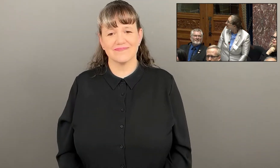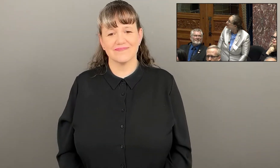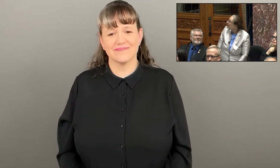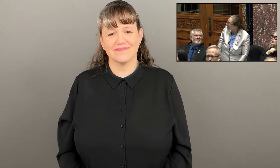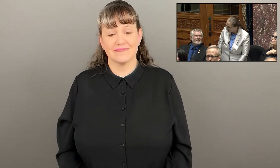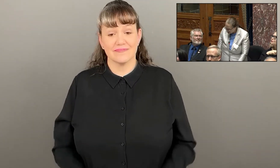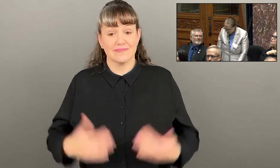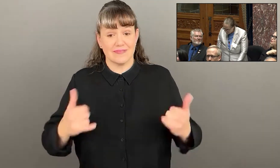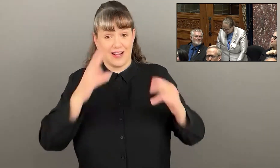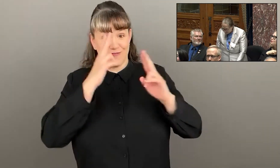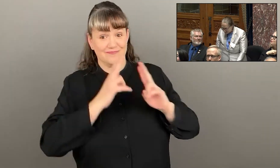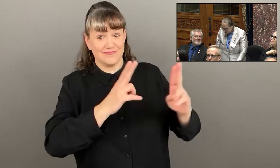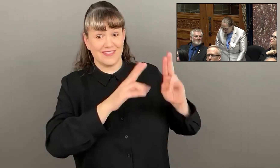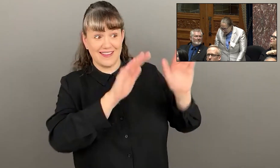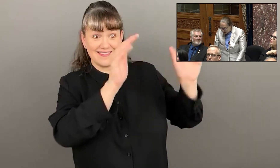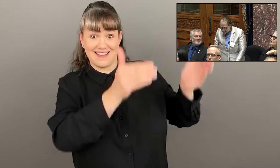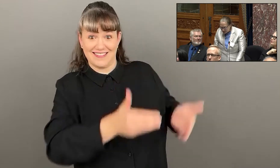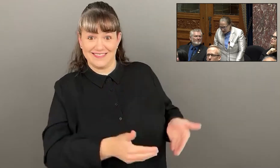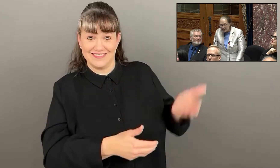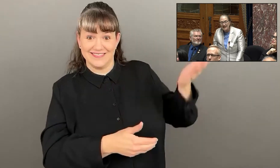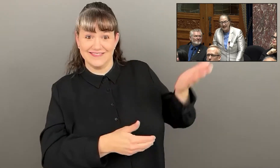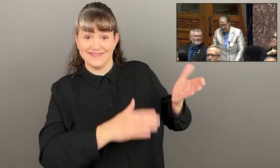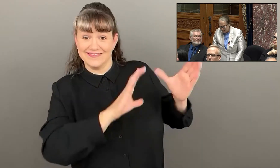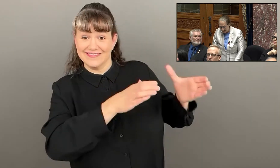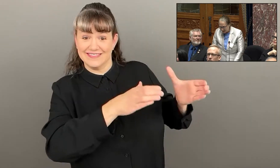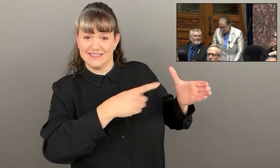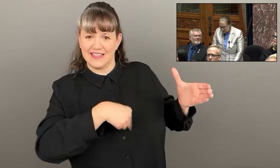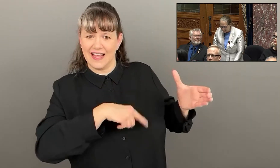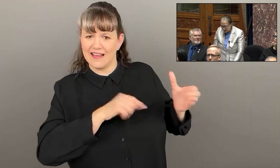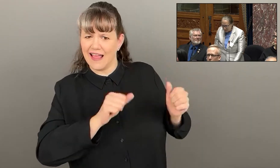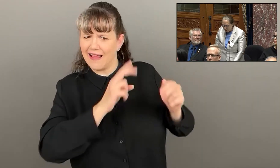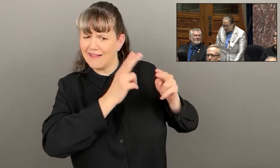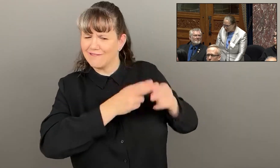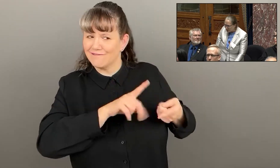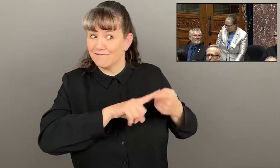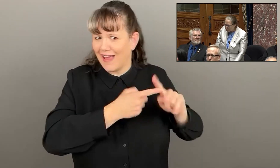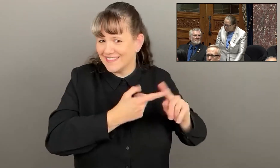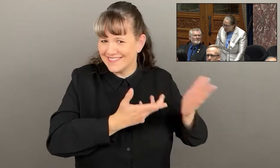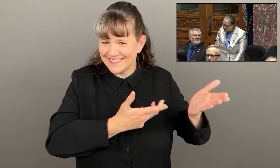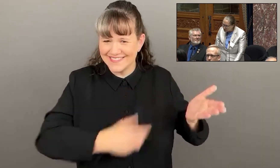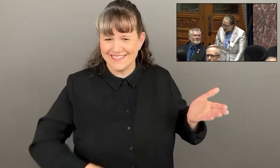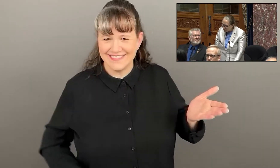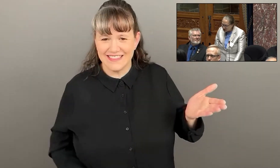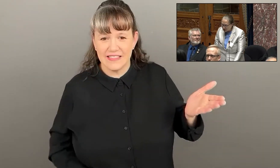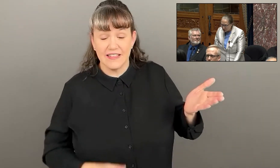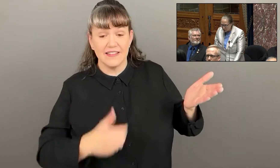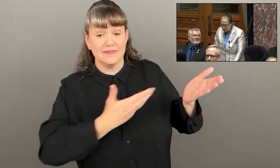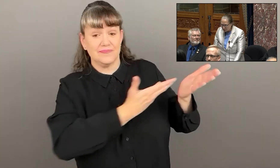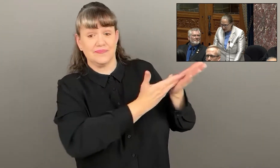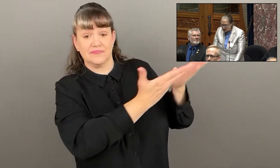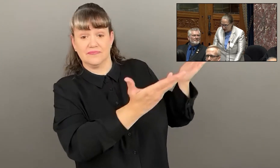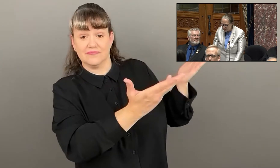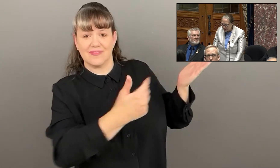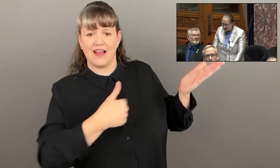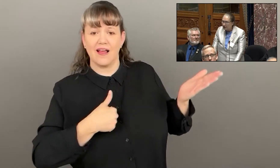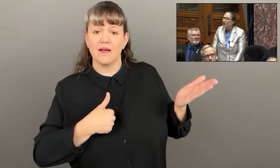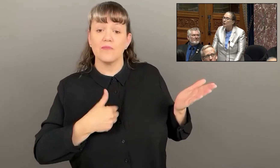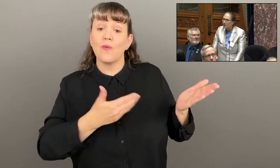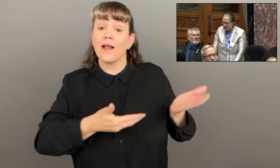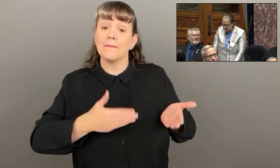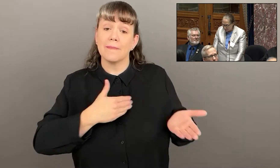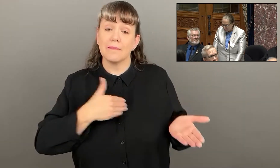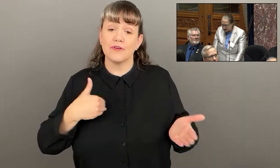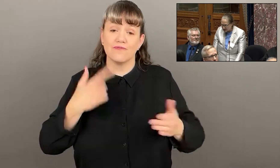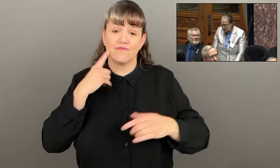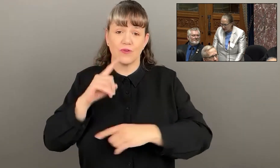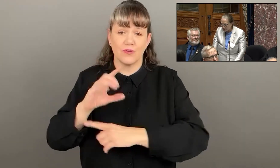able to say my friends as well, joining us today in the gallery. I'm honoured to welcome the members of the Consular Corps of British Columbia, who